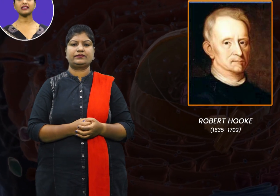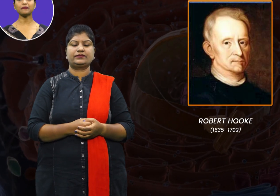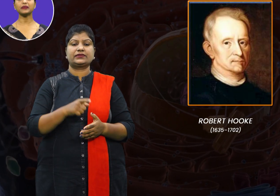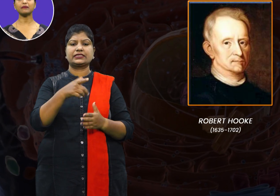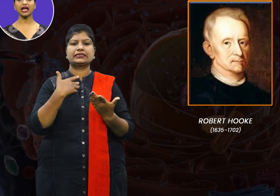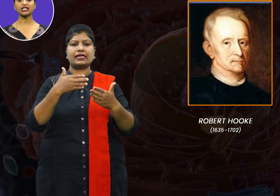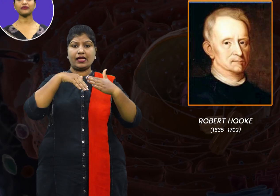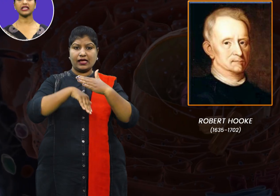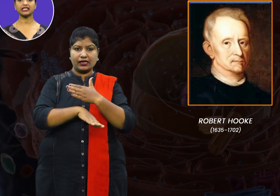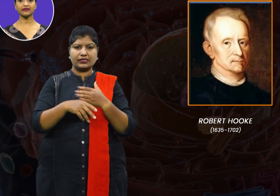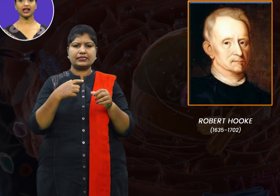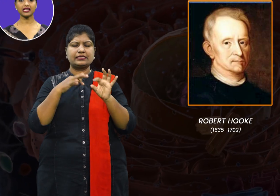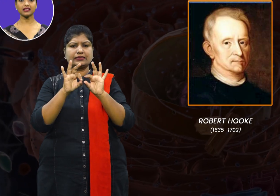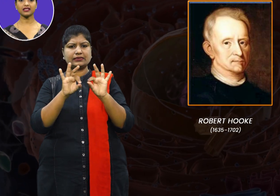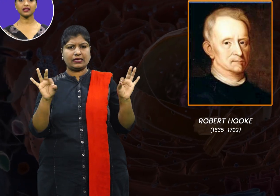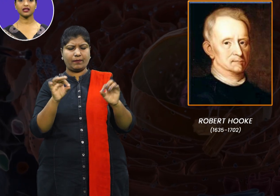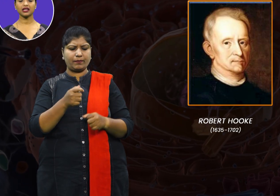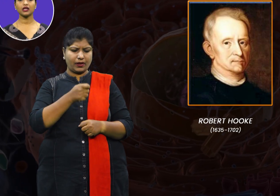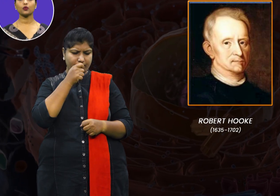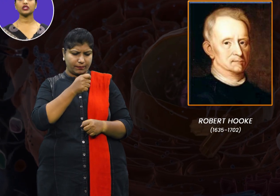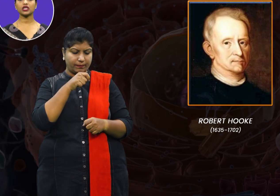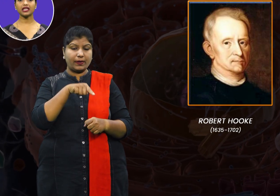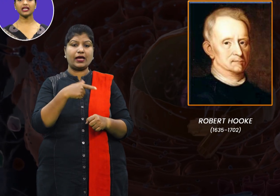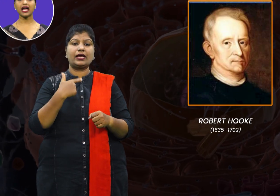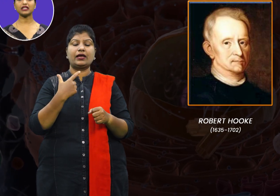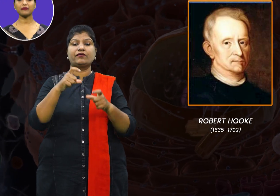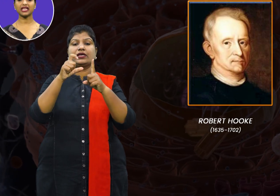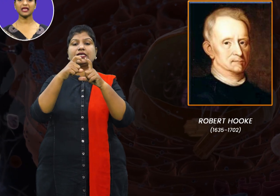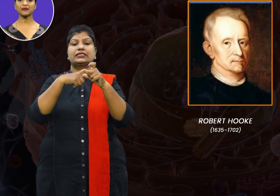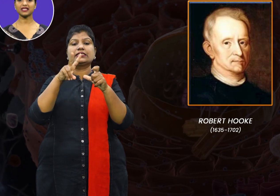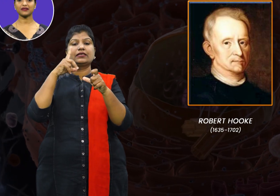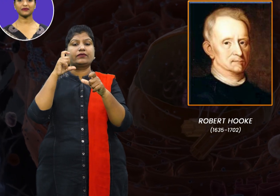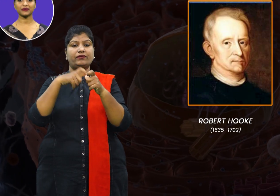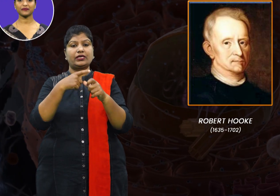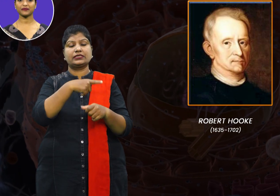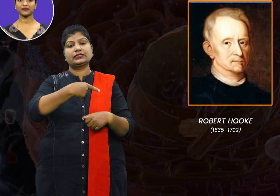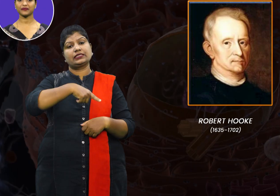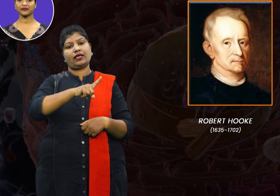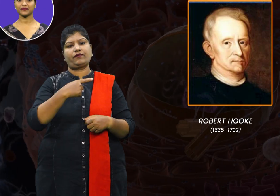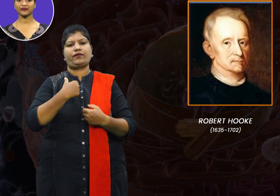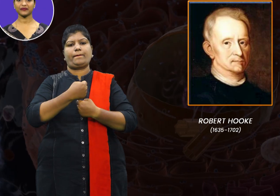Under a simple magnifying device which he had made himself.